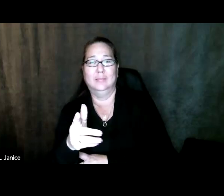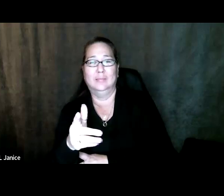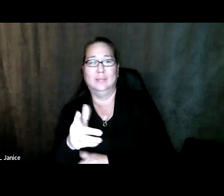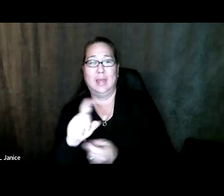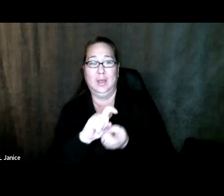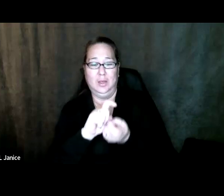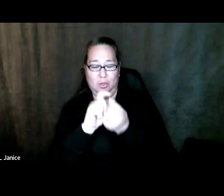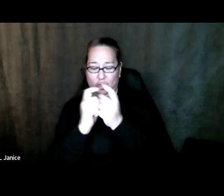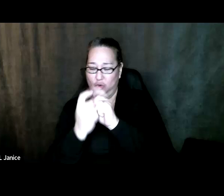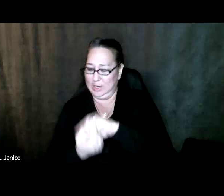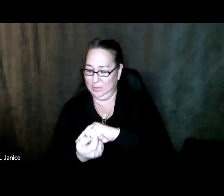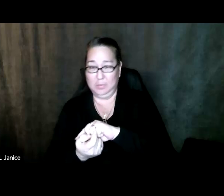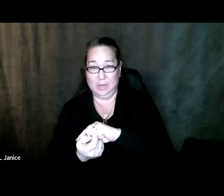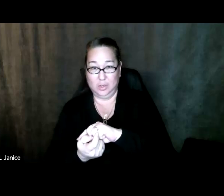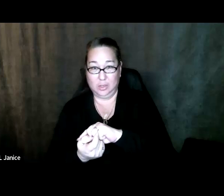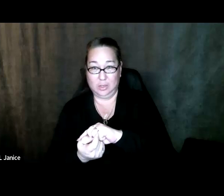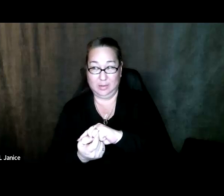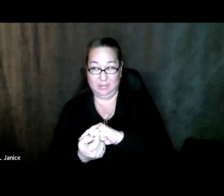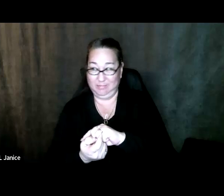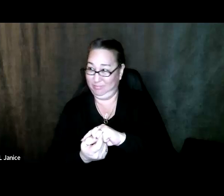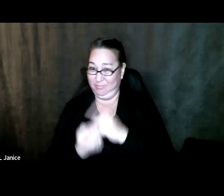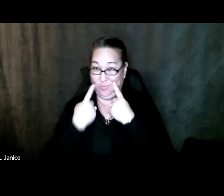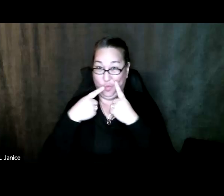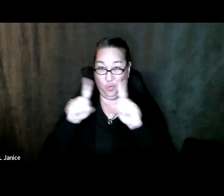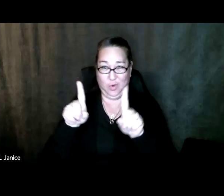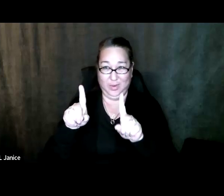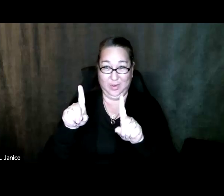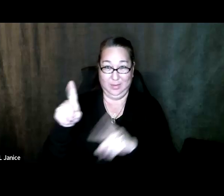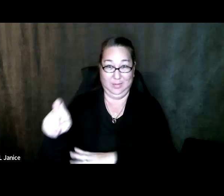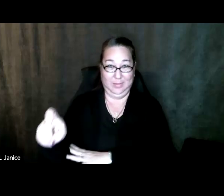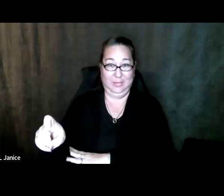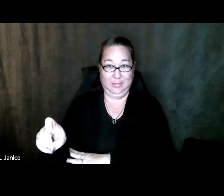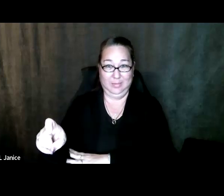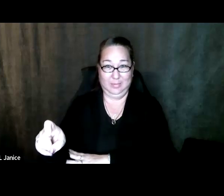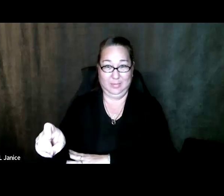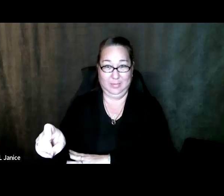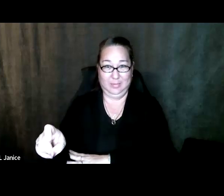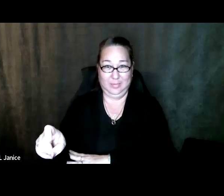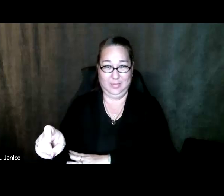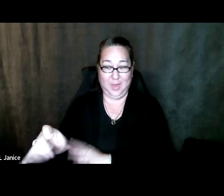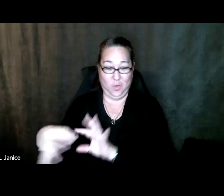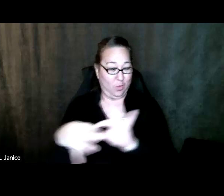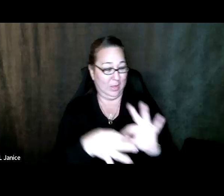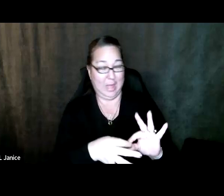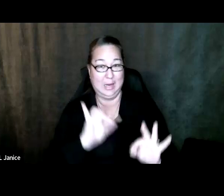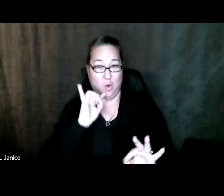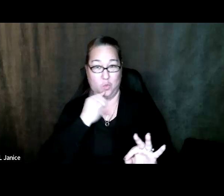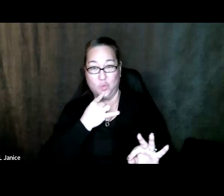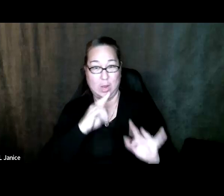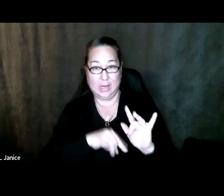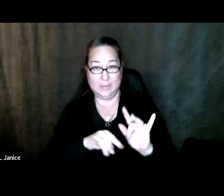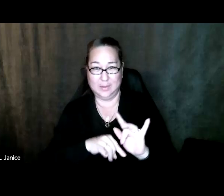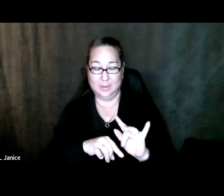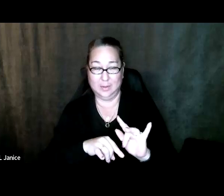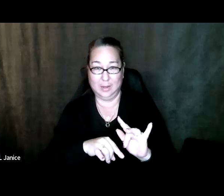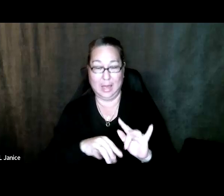Transformation is working. Is it on chronic absenteeism? Is it